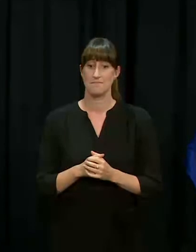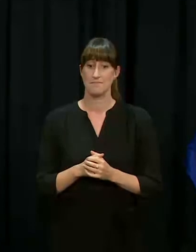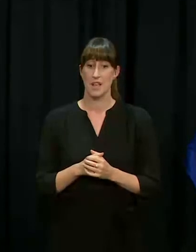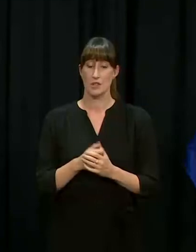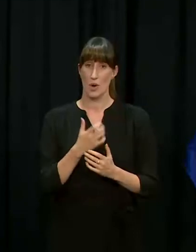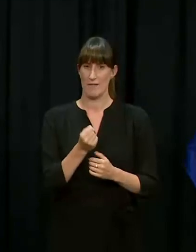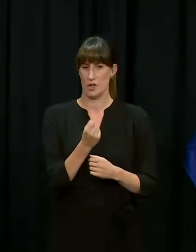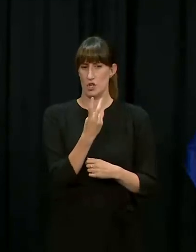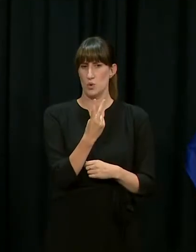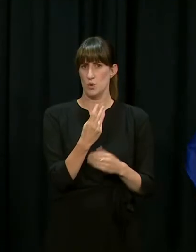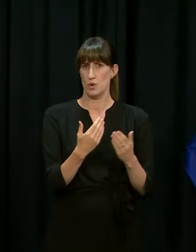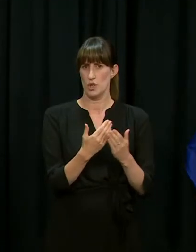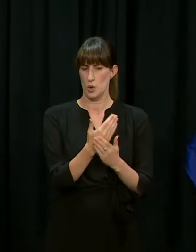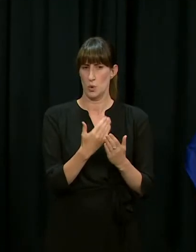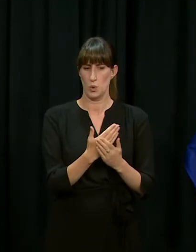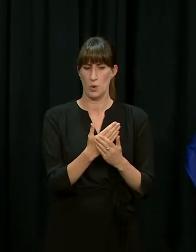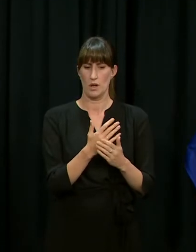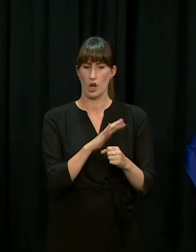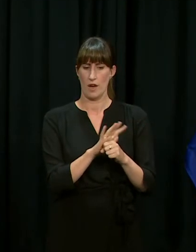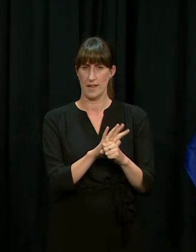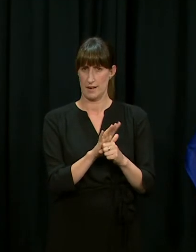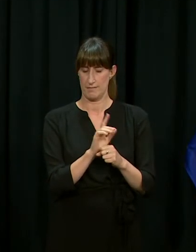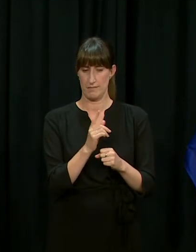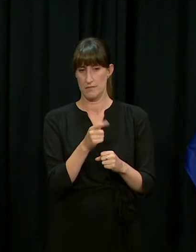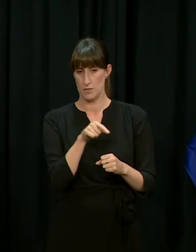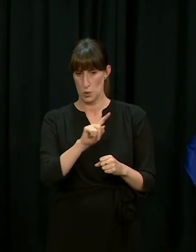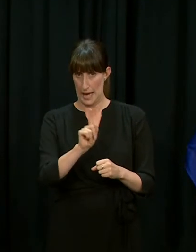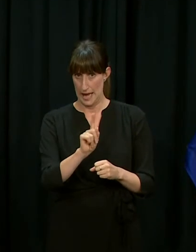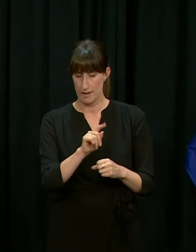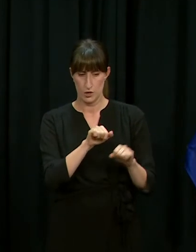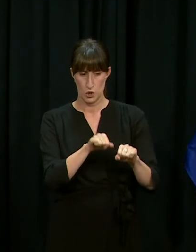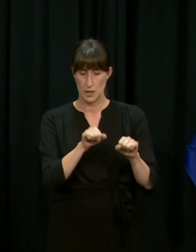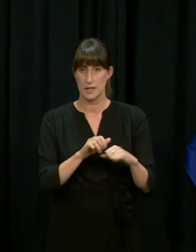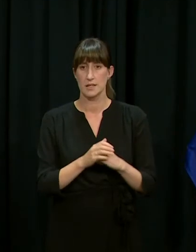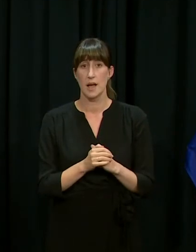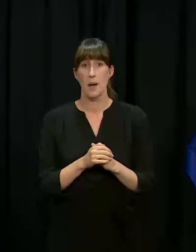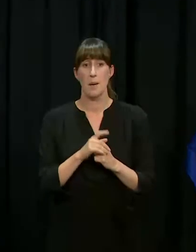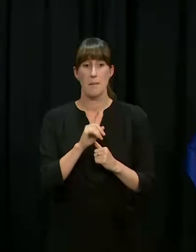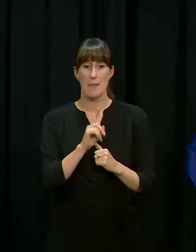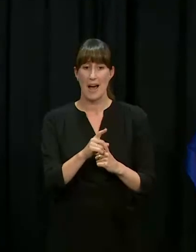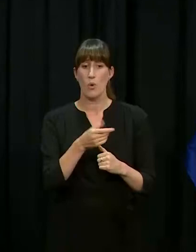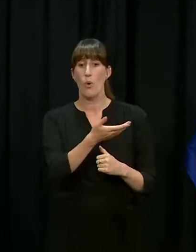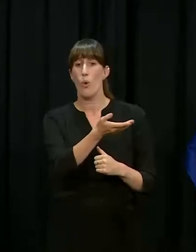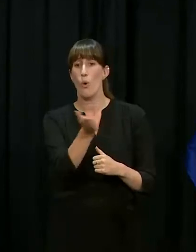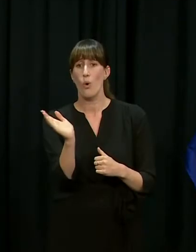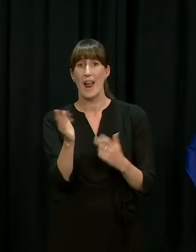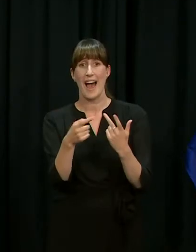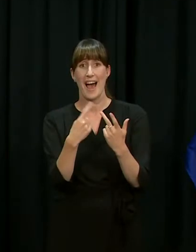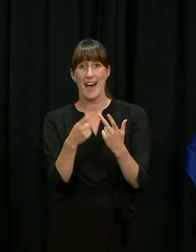results of close and casual contacts, close contacts of the initial 3 cases have come back